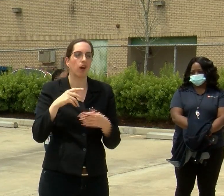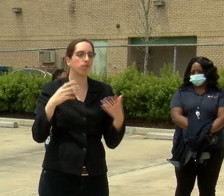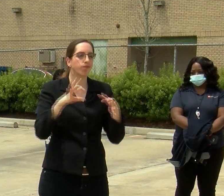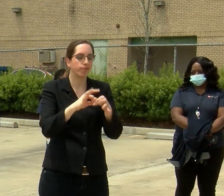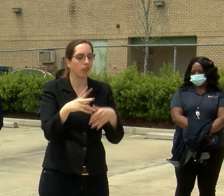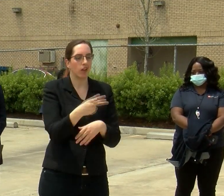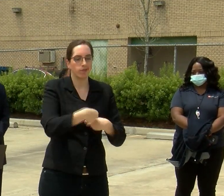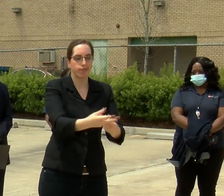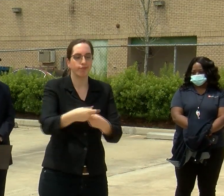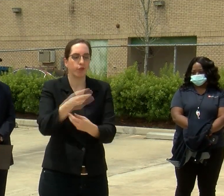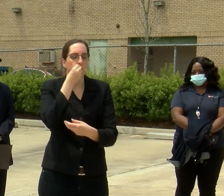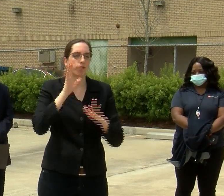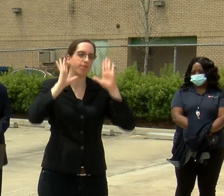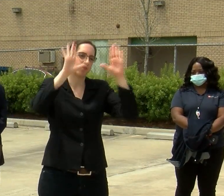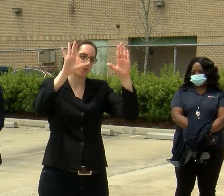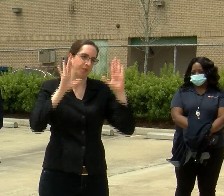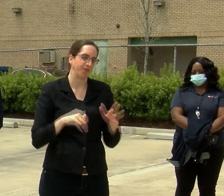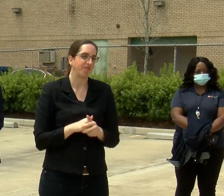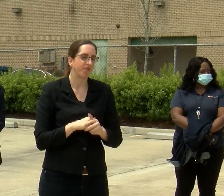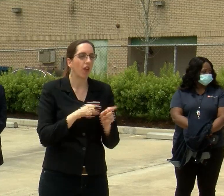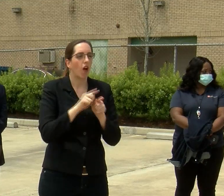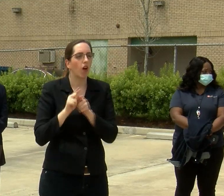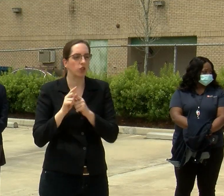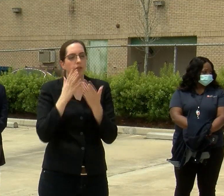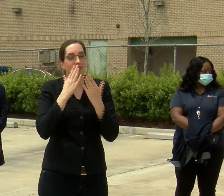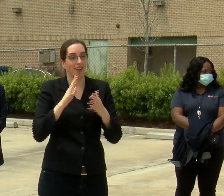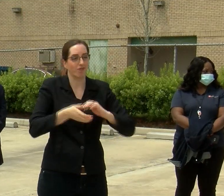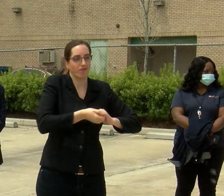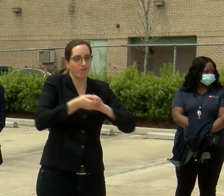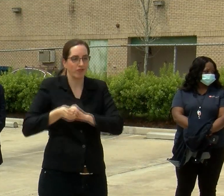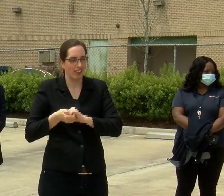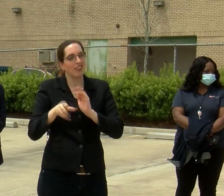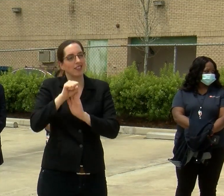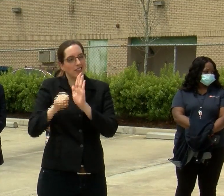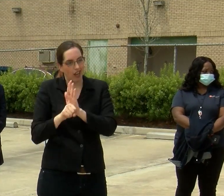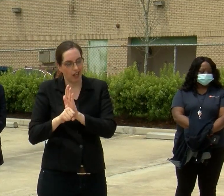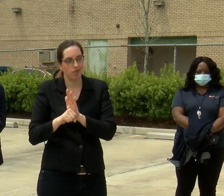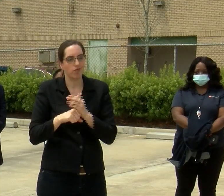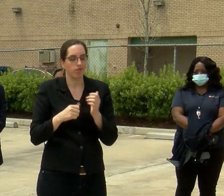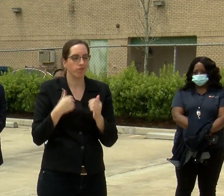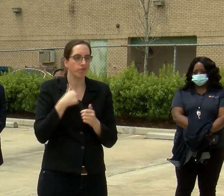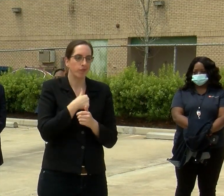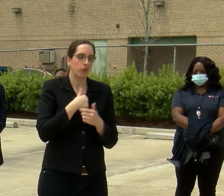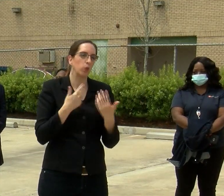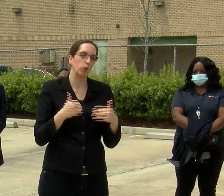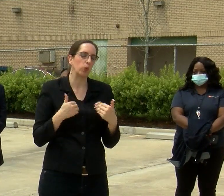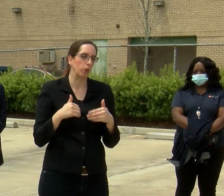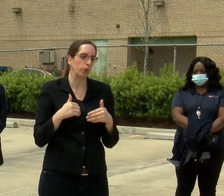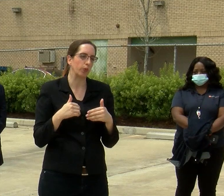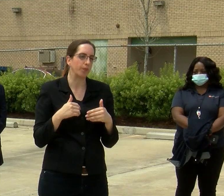just been awesome. And I do want to thank our collaboration here with the state, because this is the